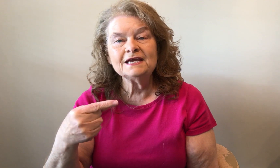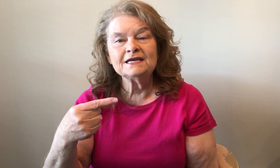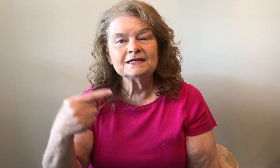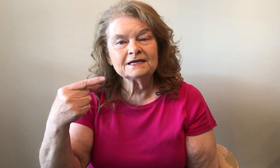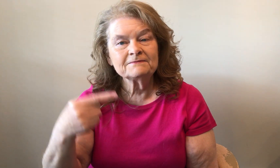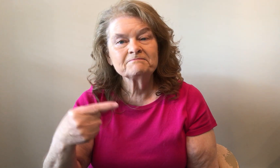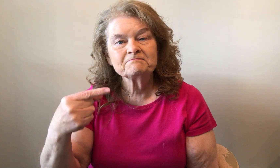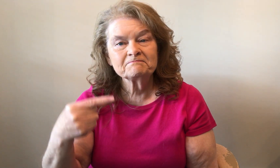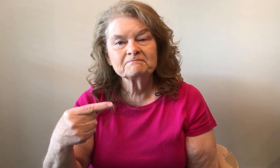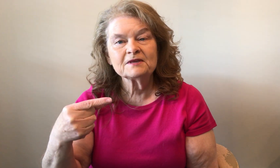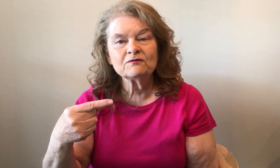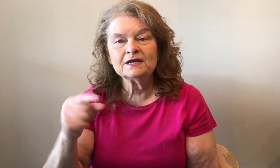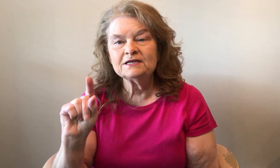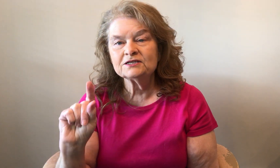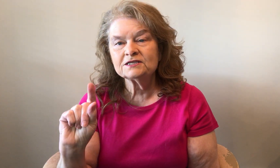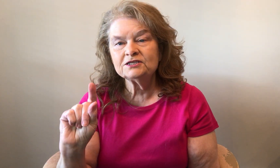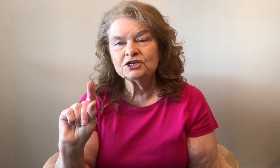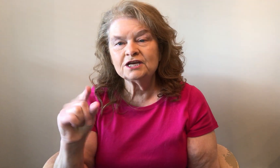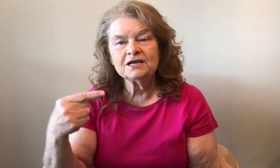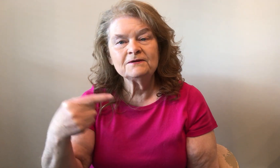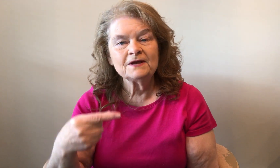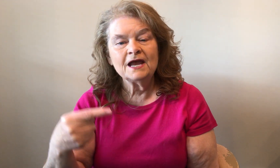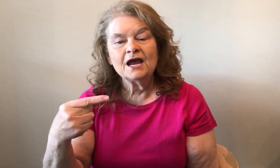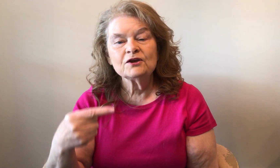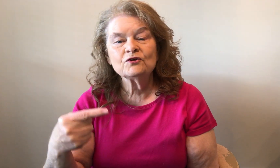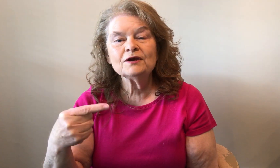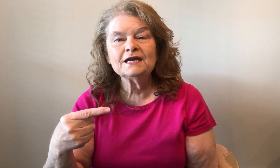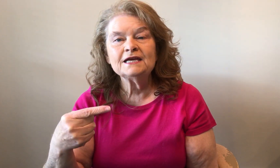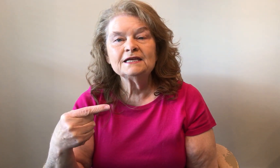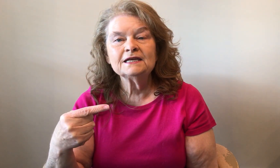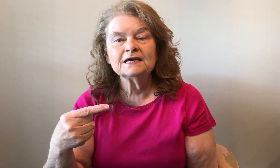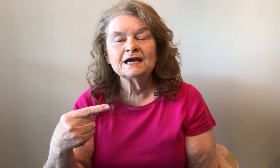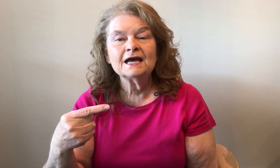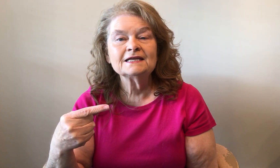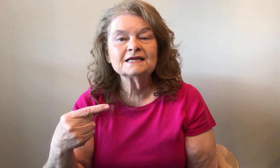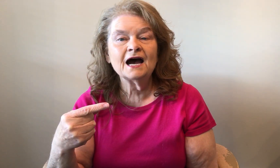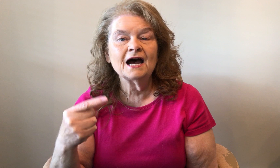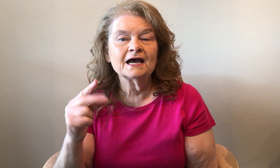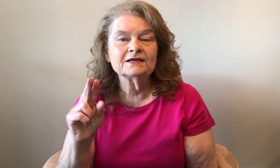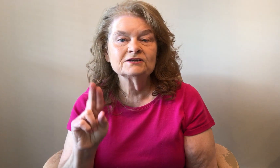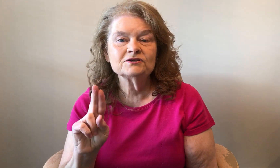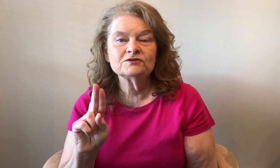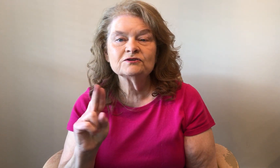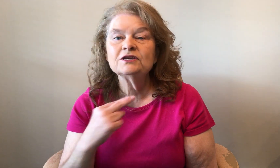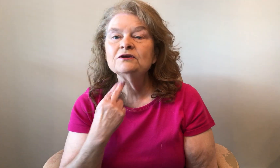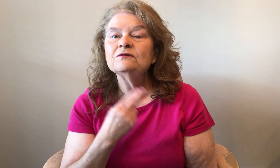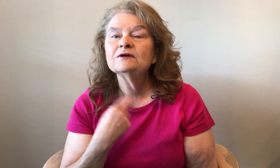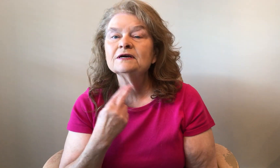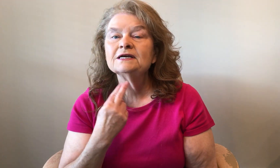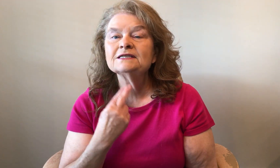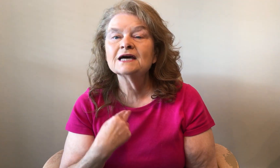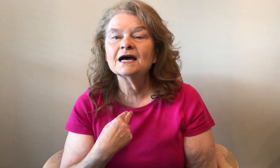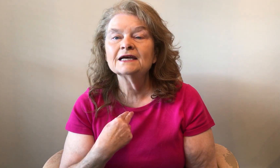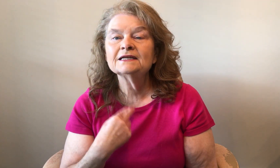green, just a G, green tie. Just use your U and tie.